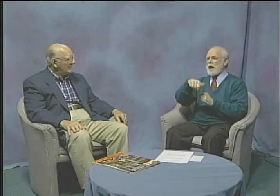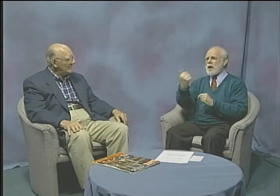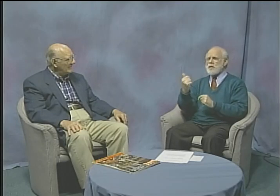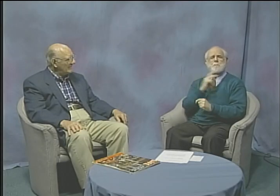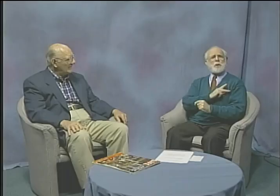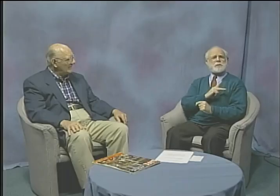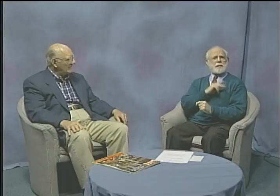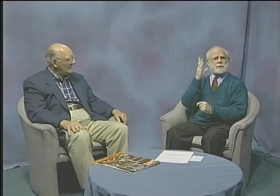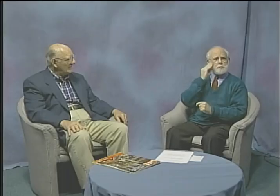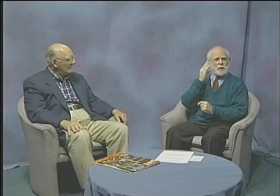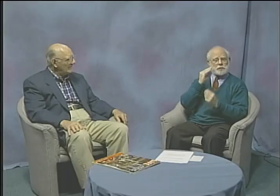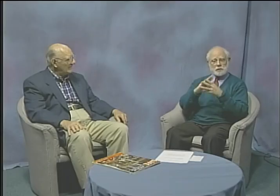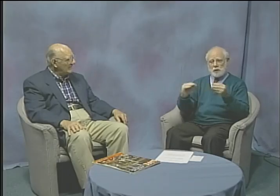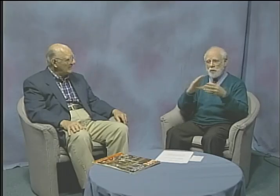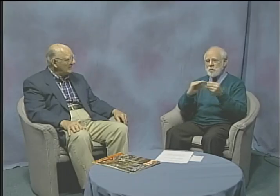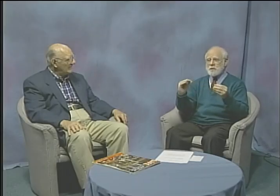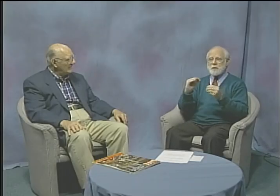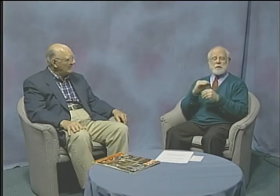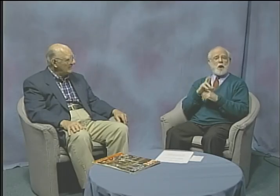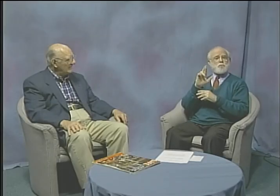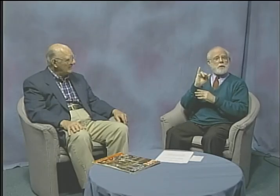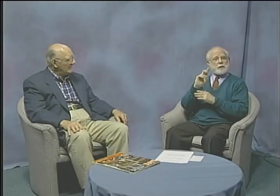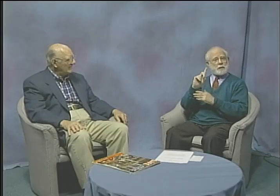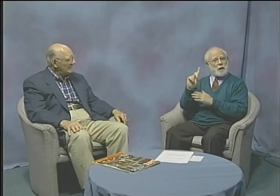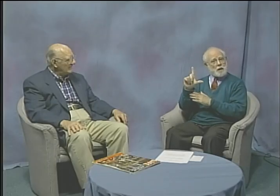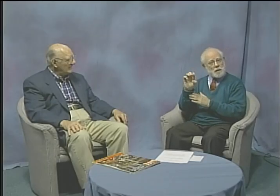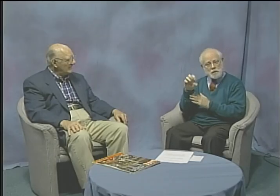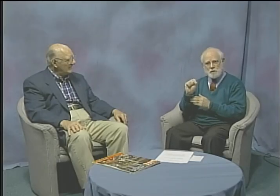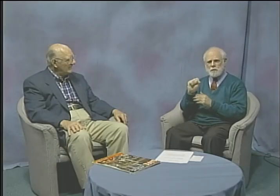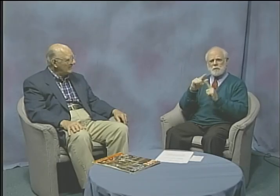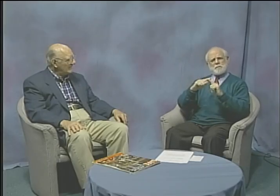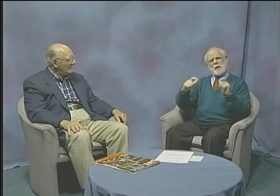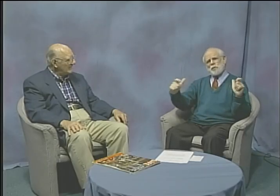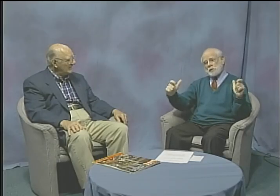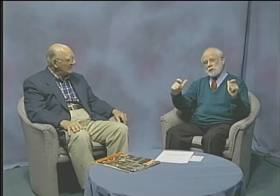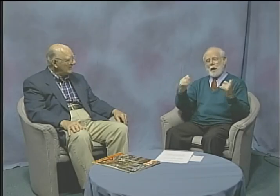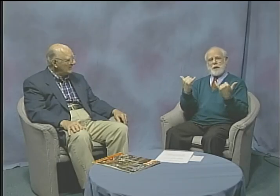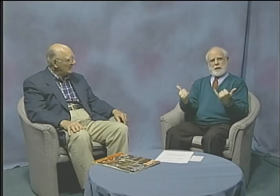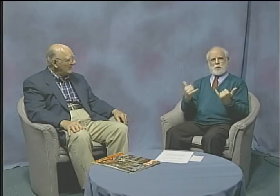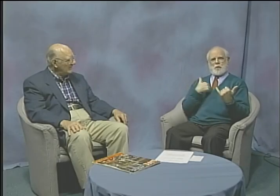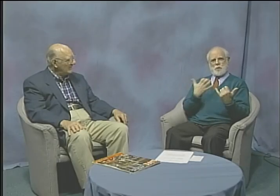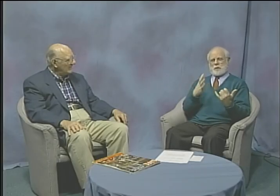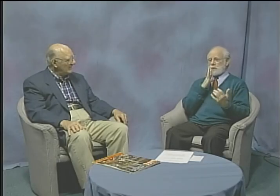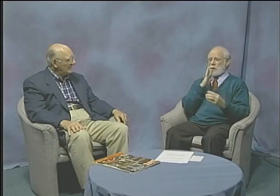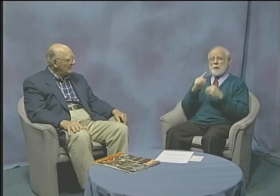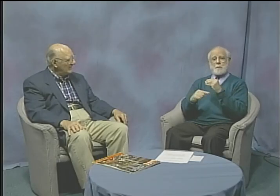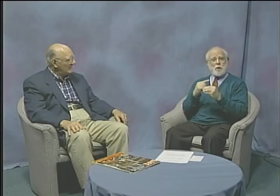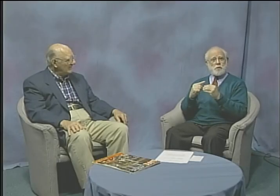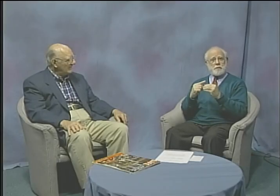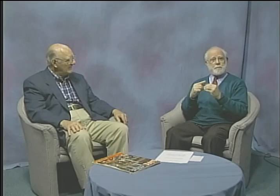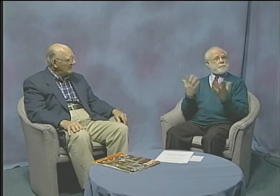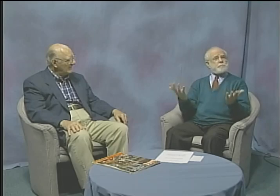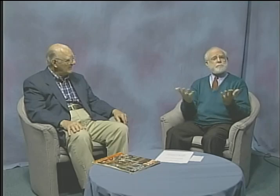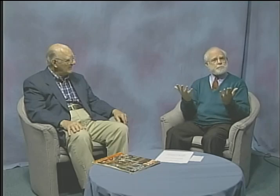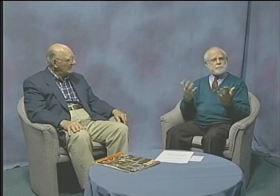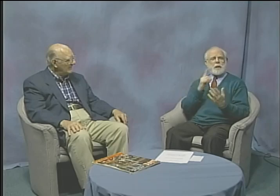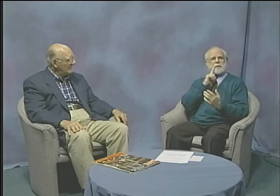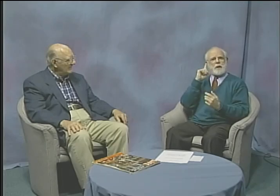jokes, personal experience stories, riddles, a variety of things. Today, I want to